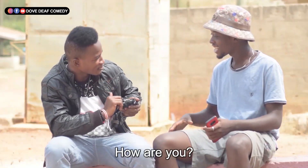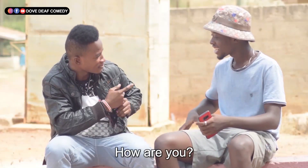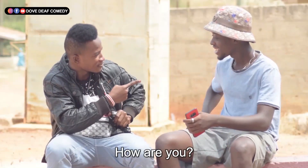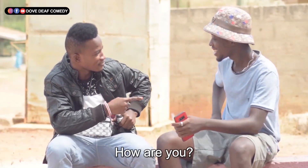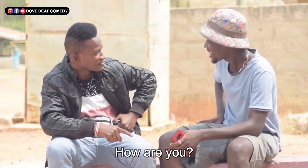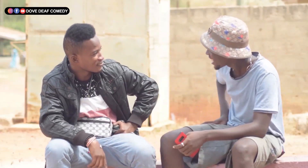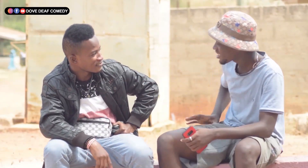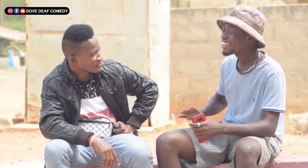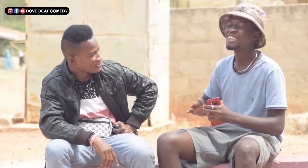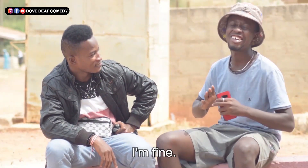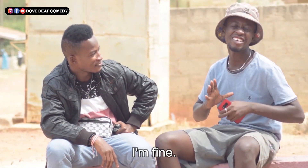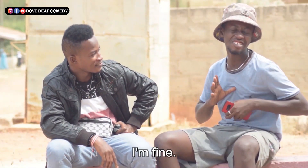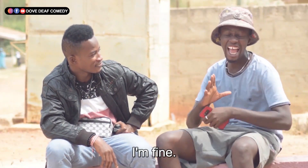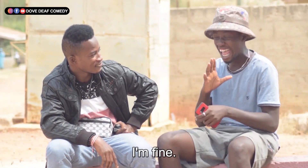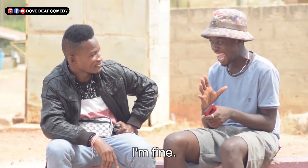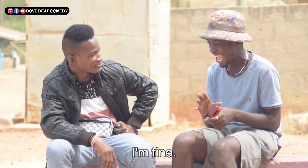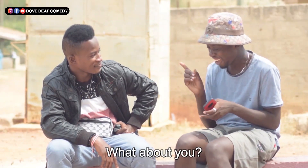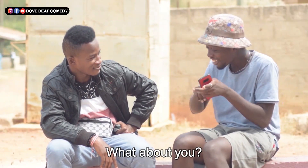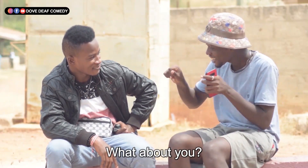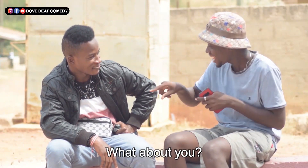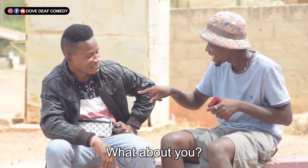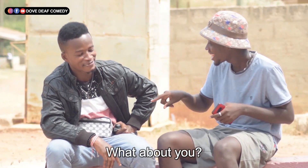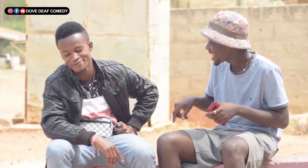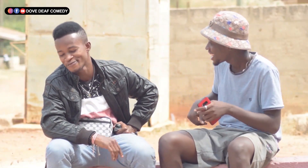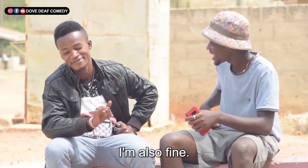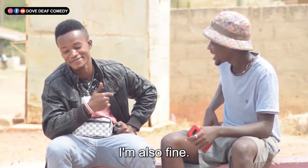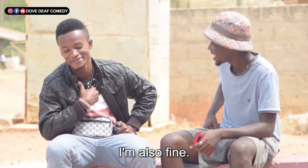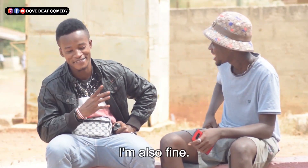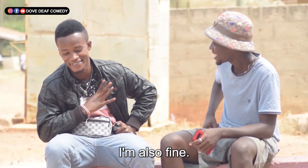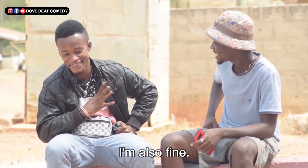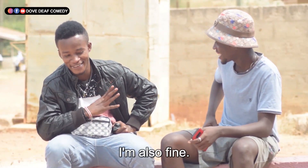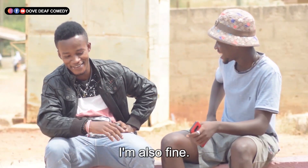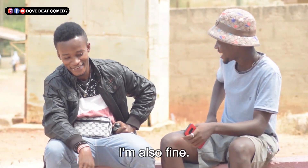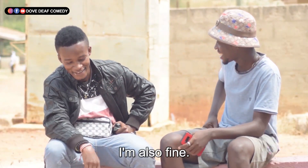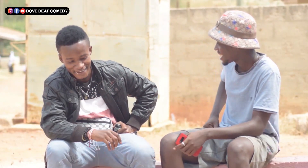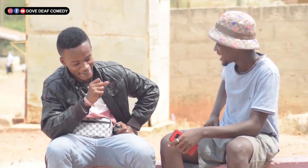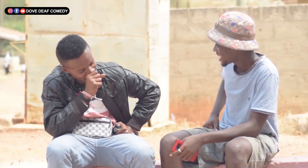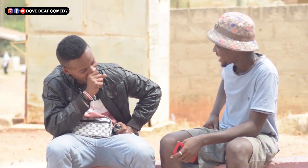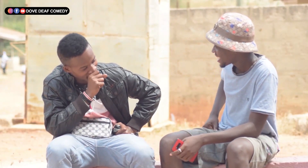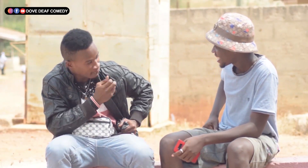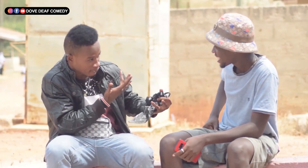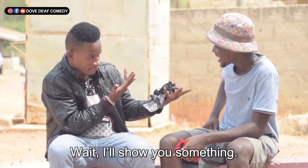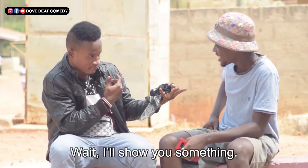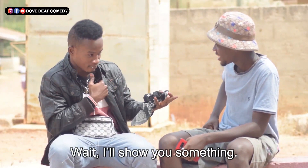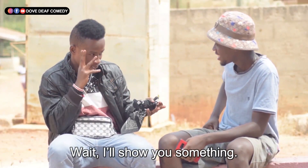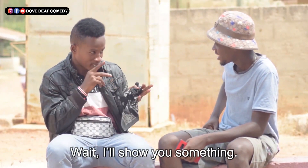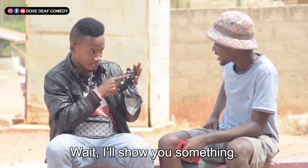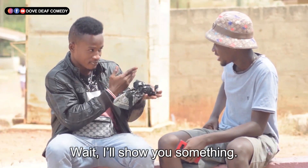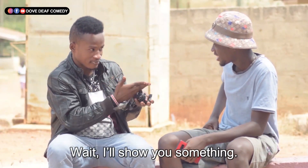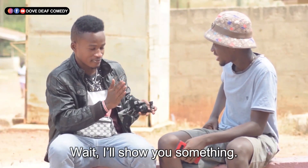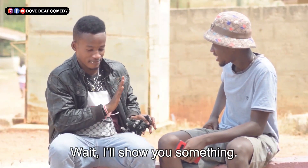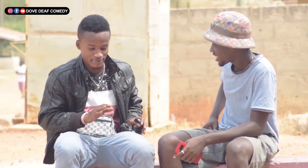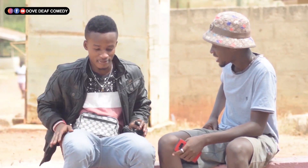How are you? I'm fine. What about you? I'm also fine. Wait, I'll show you something.